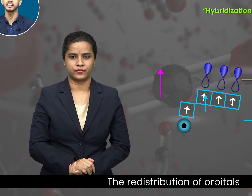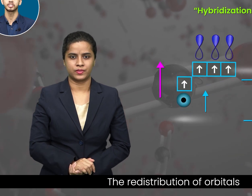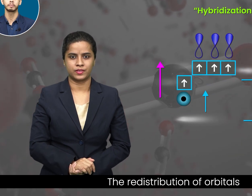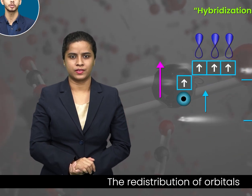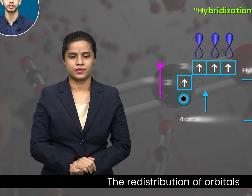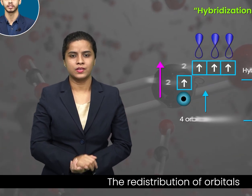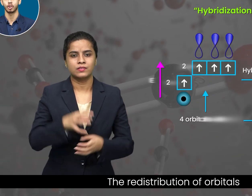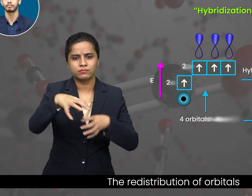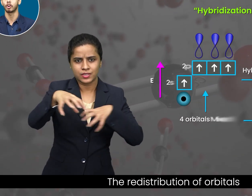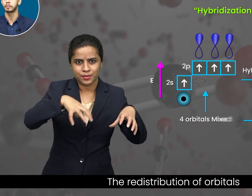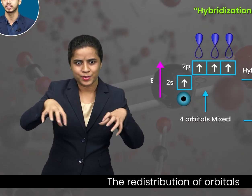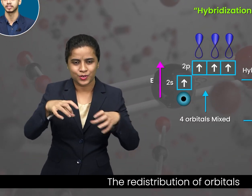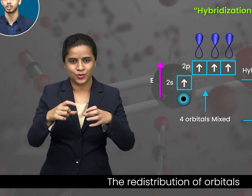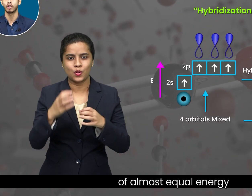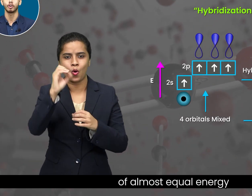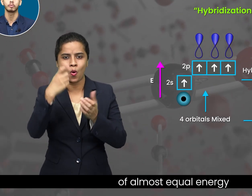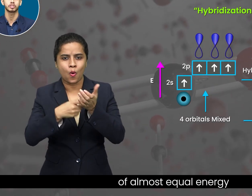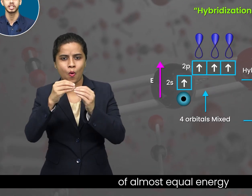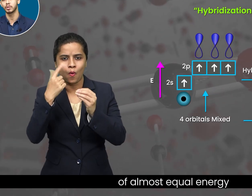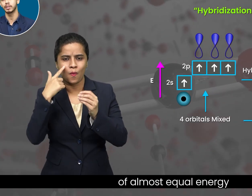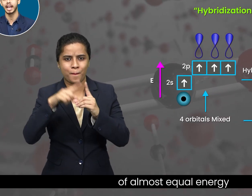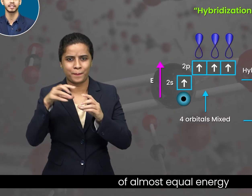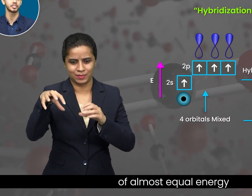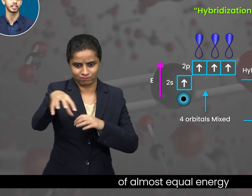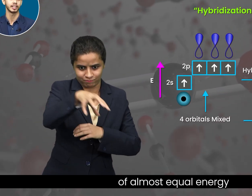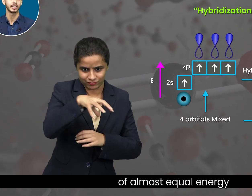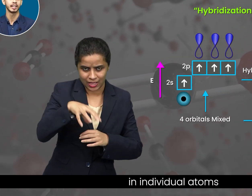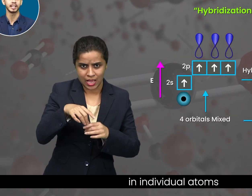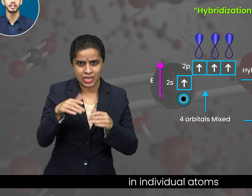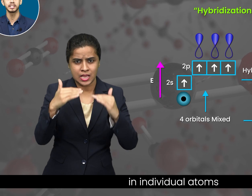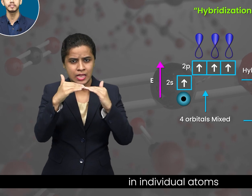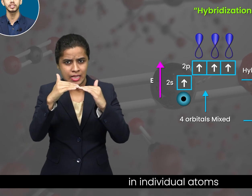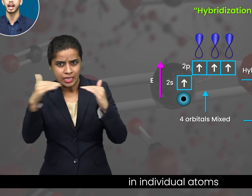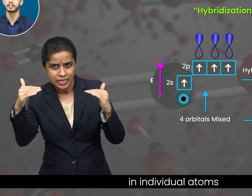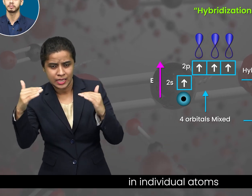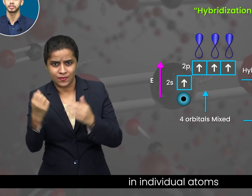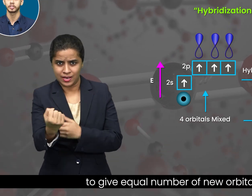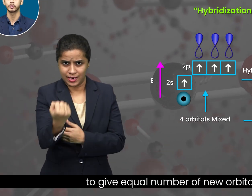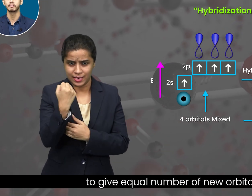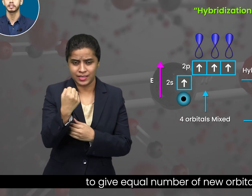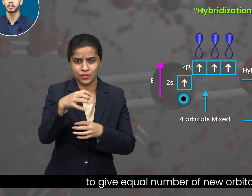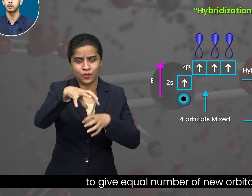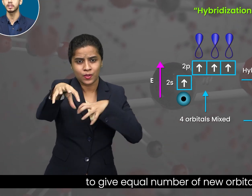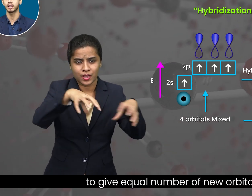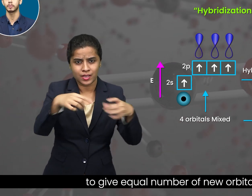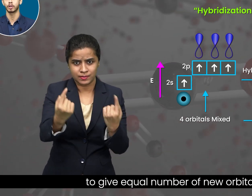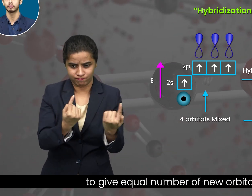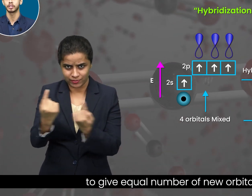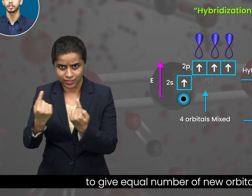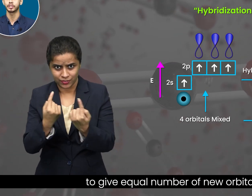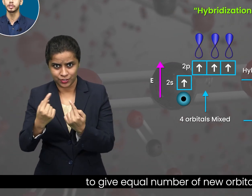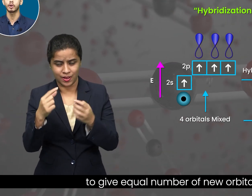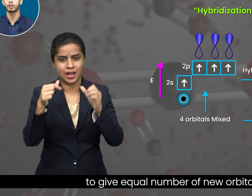The redistribution of orbitals of almost equal energy in individual atoms to give equal number